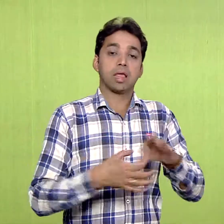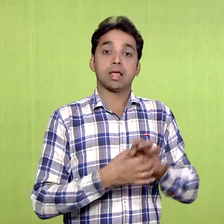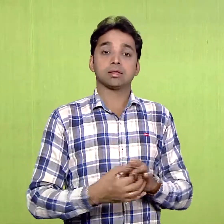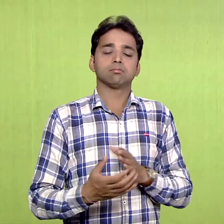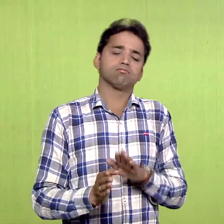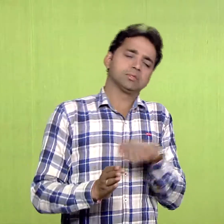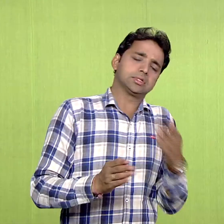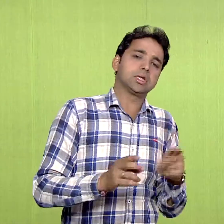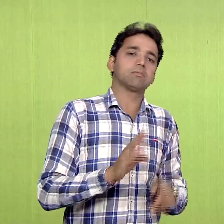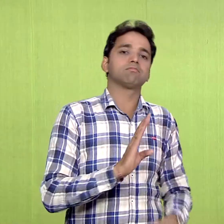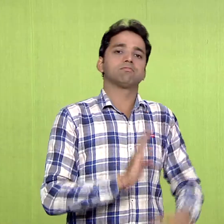sites.